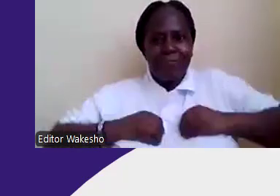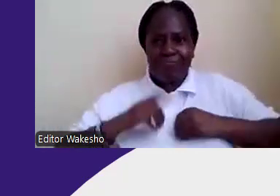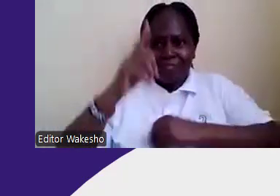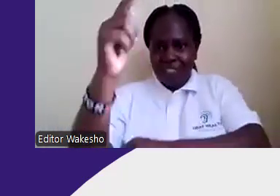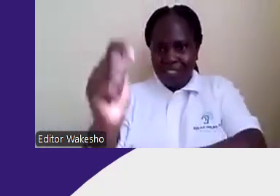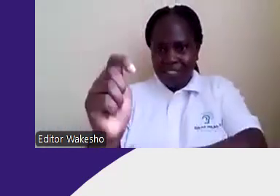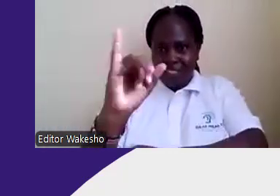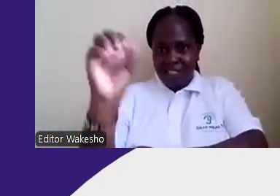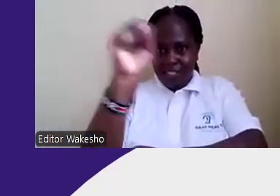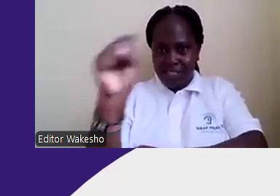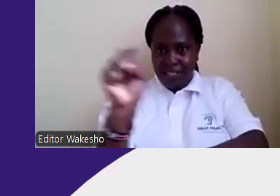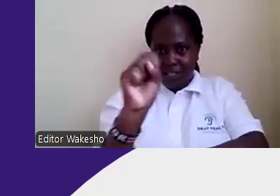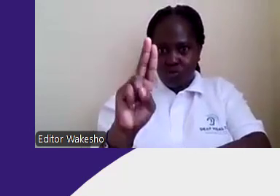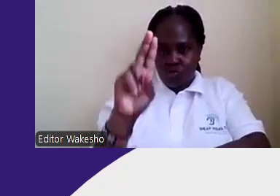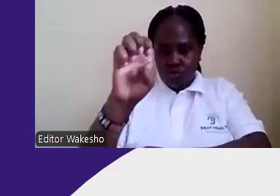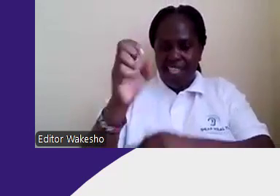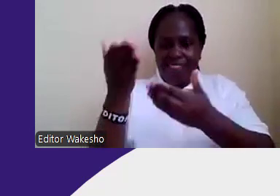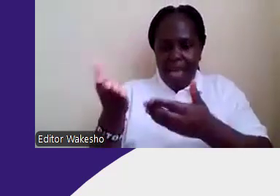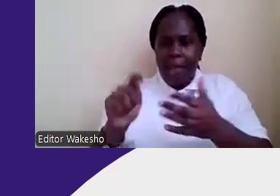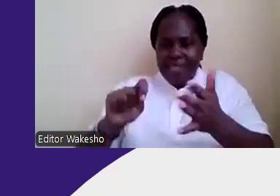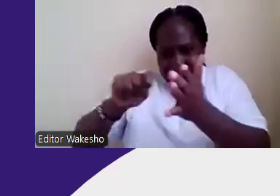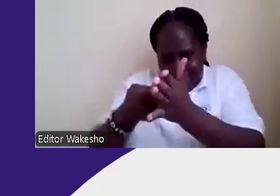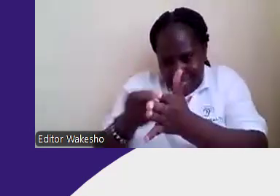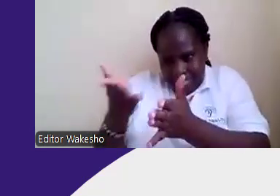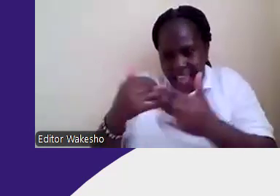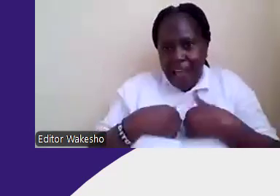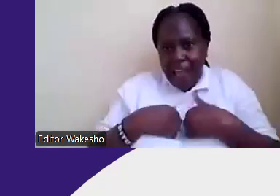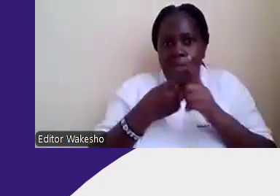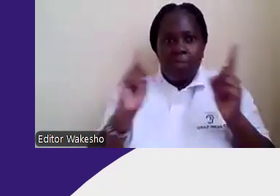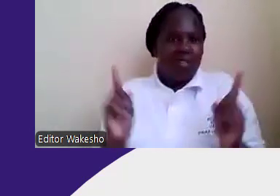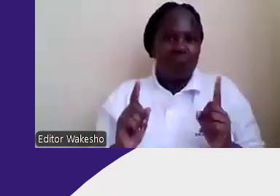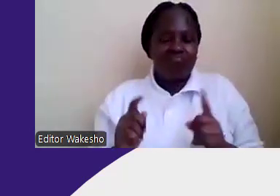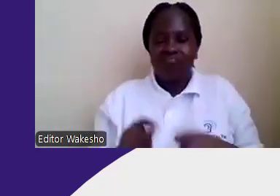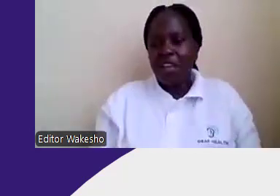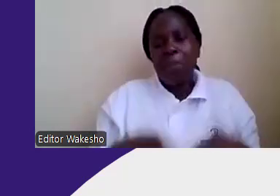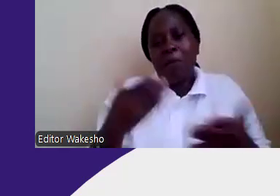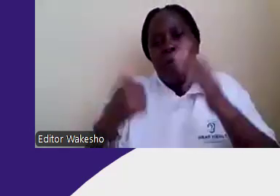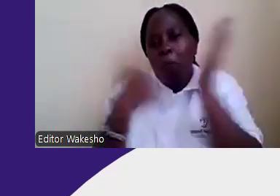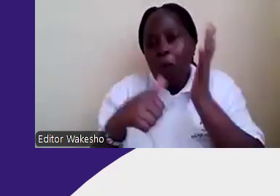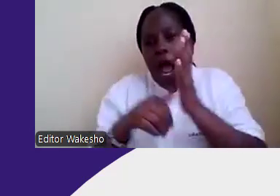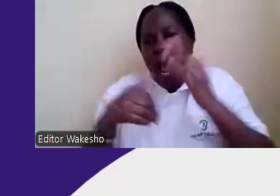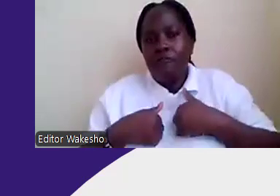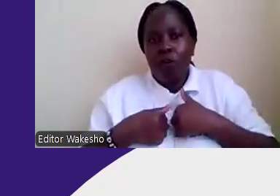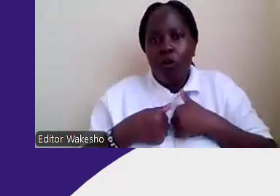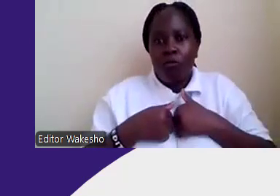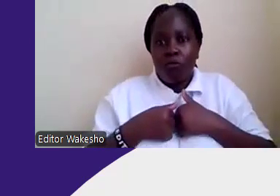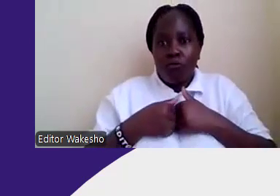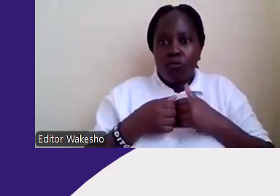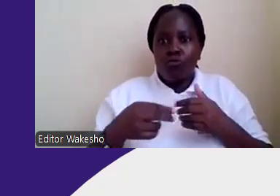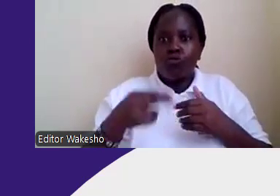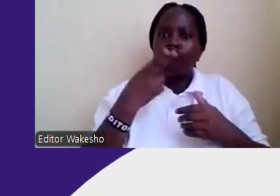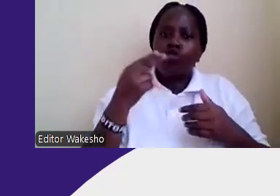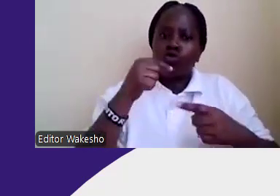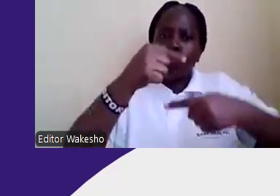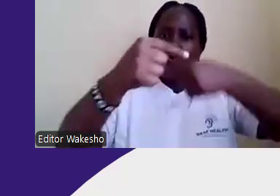key is there, right? But there's a way in which maybe the lock has a problem or it's not fitting correctly. So insulin